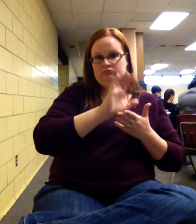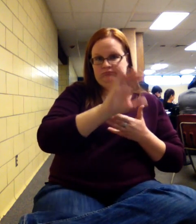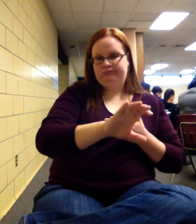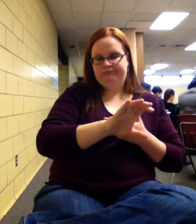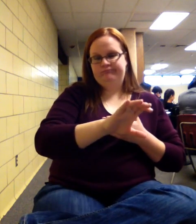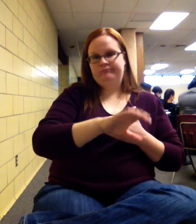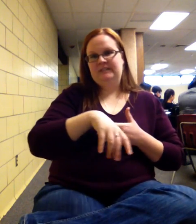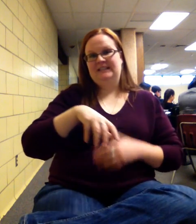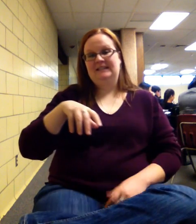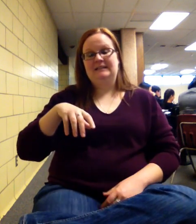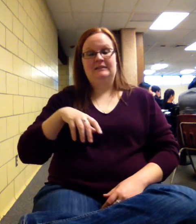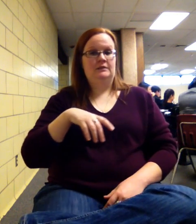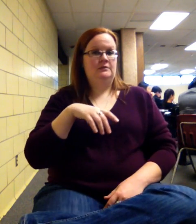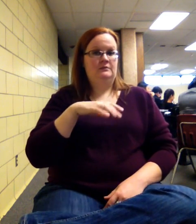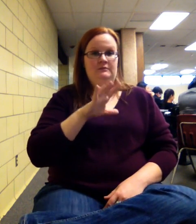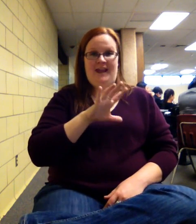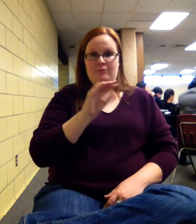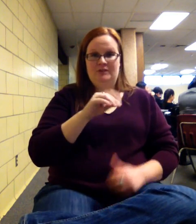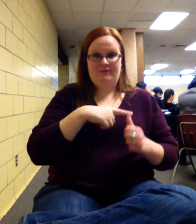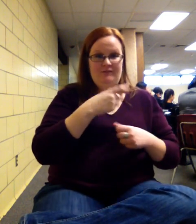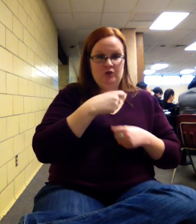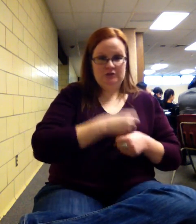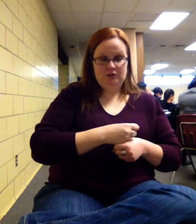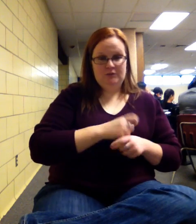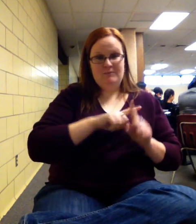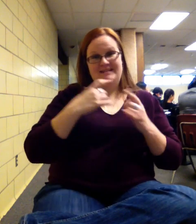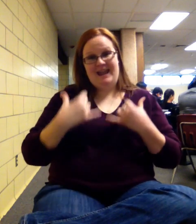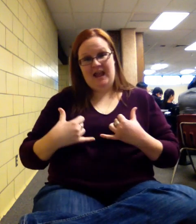year 2. So that's how we're getting the $6.30